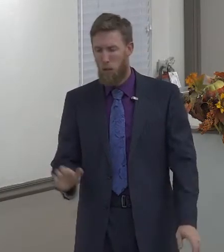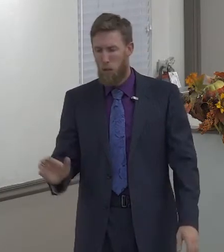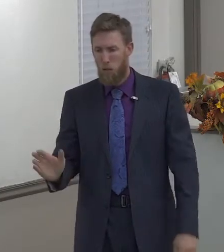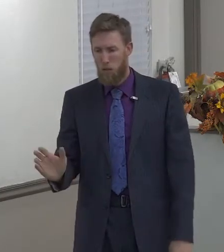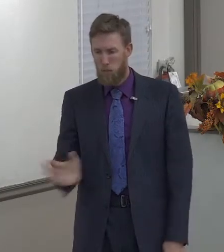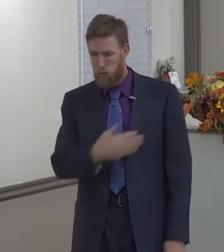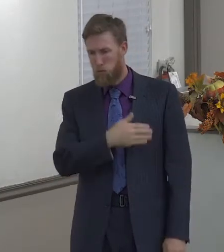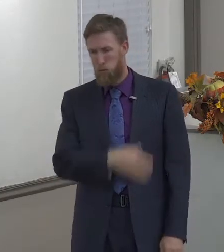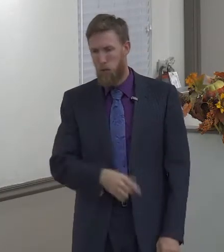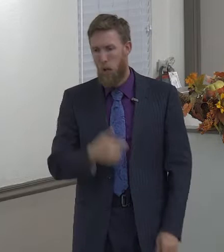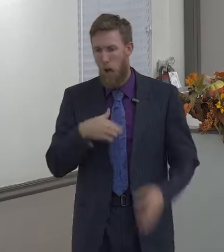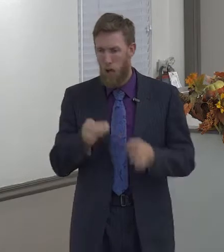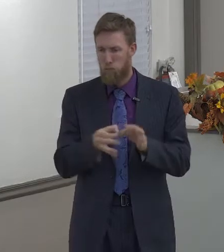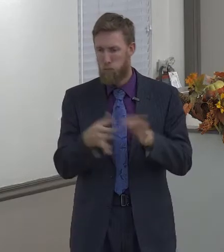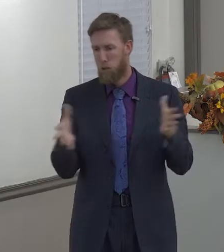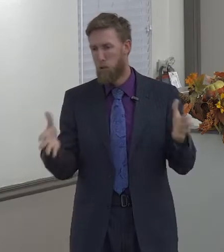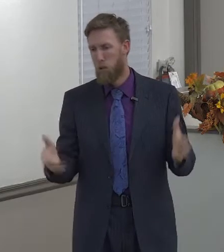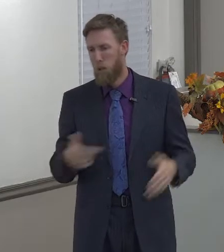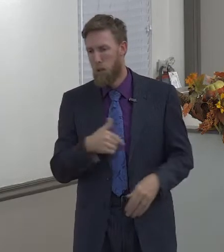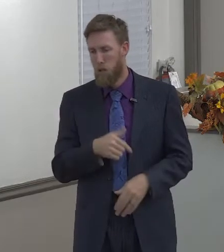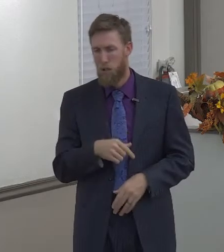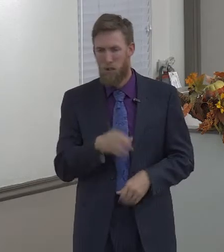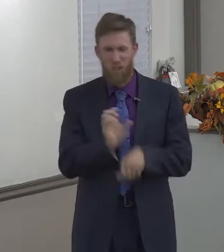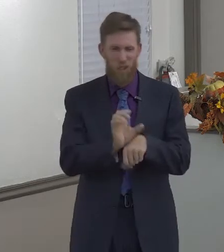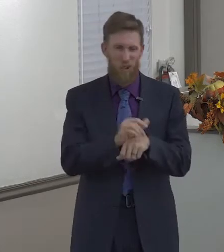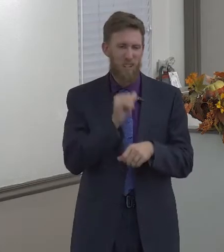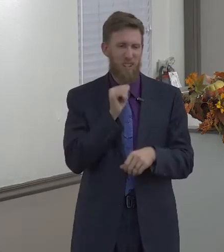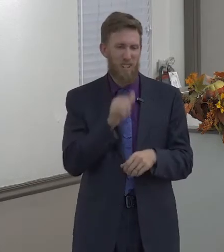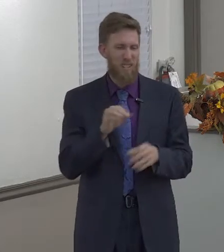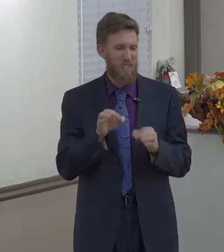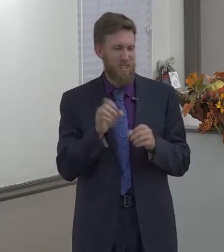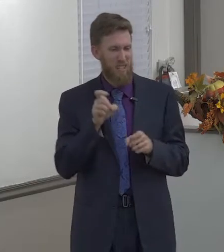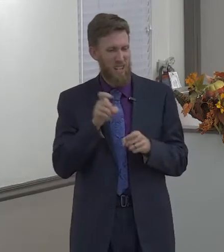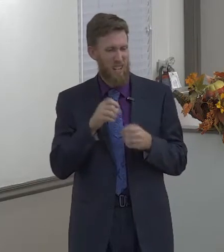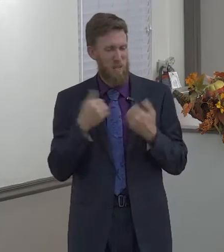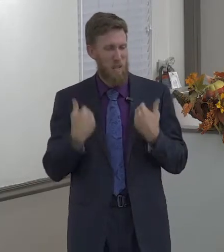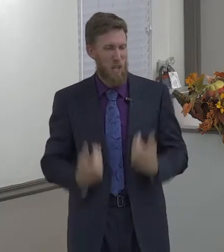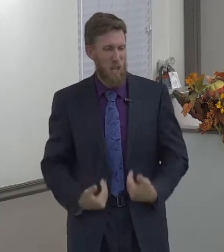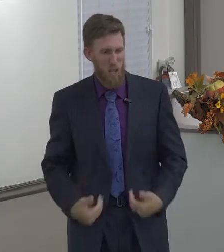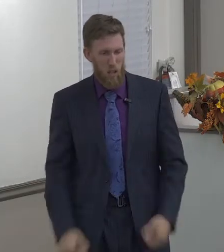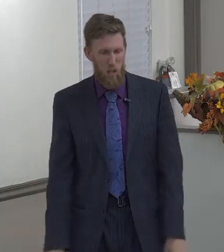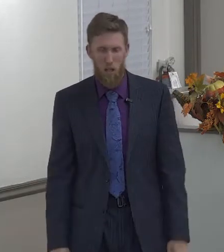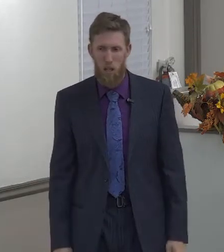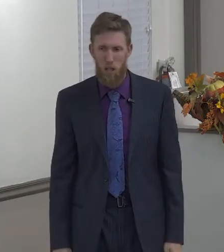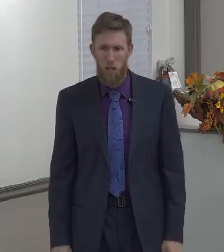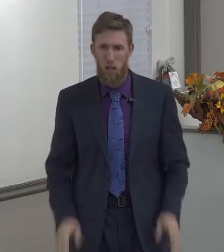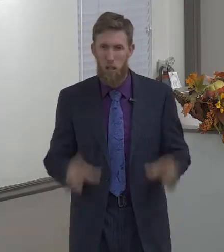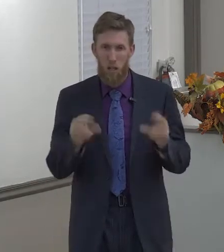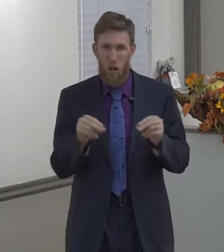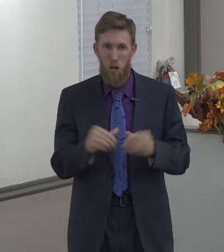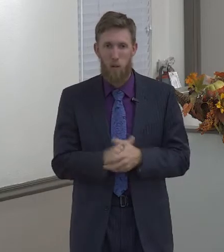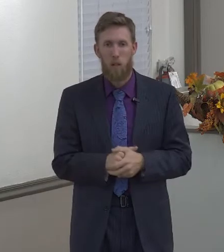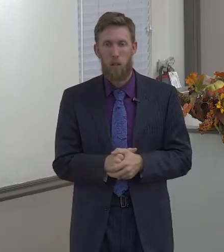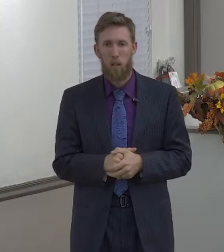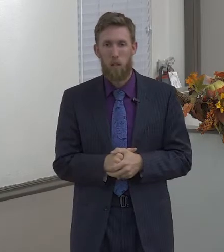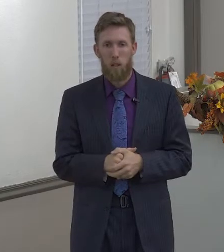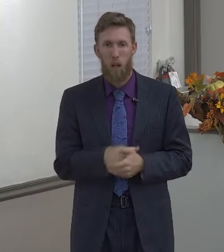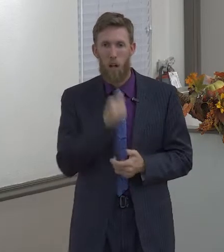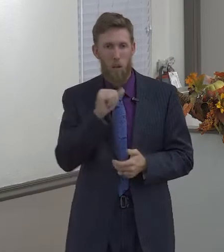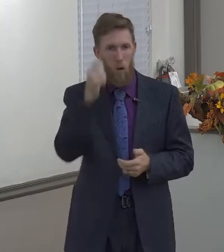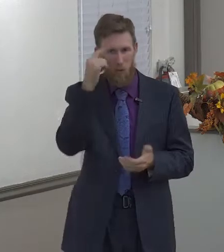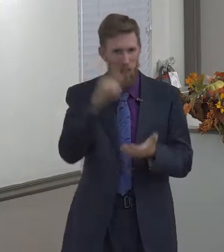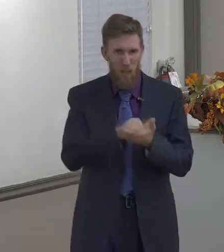get discouraged because someone has a talent we don't have. There's a lot of talents I don't have. A lot